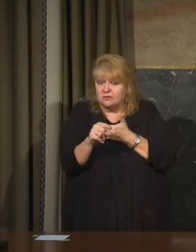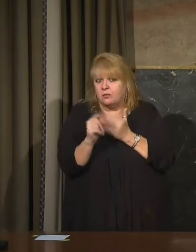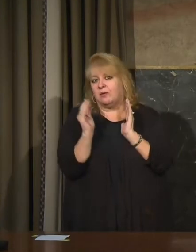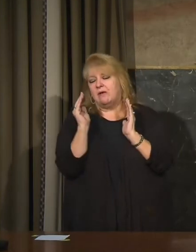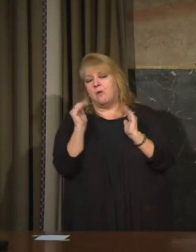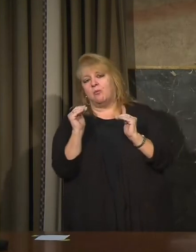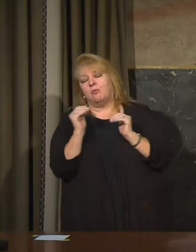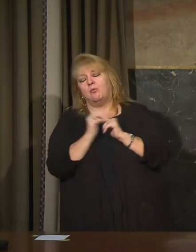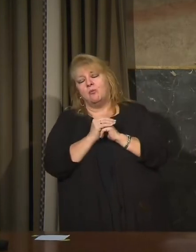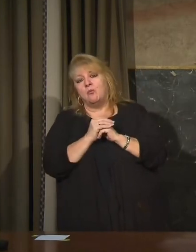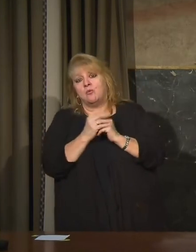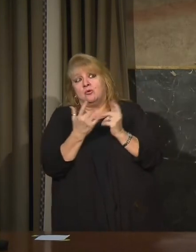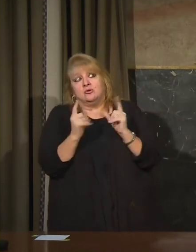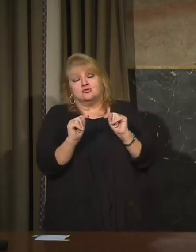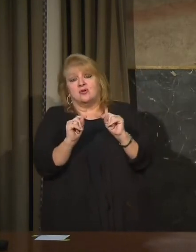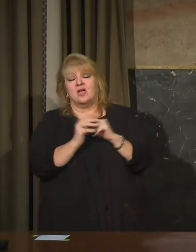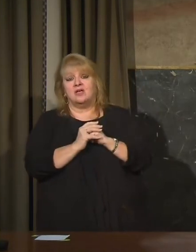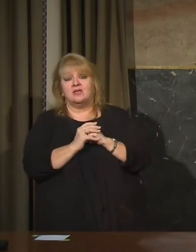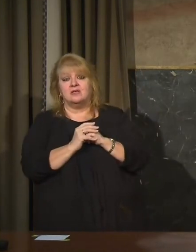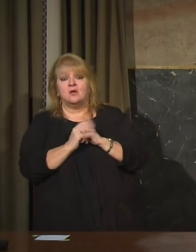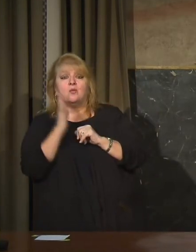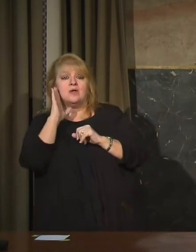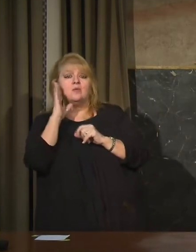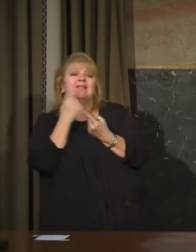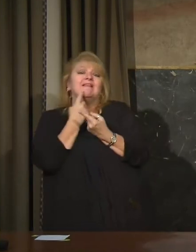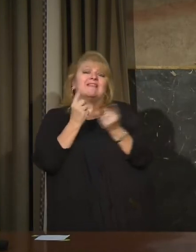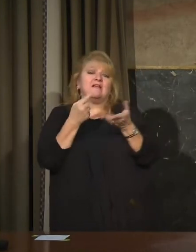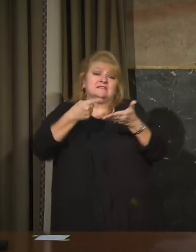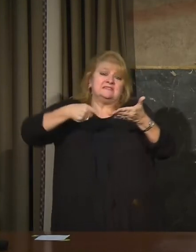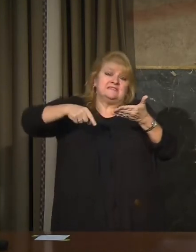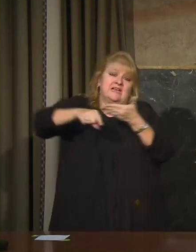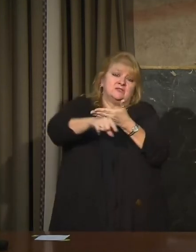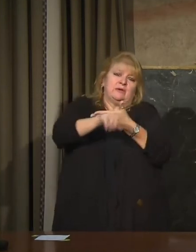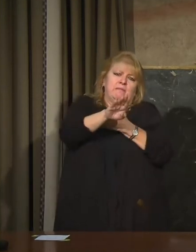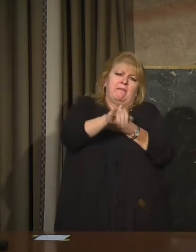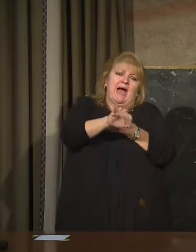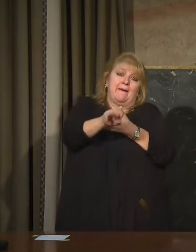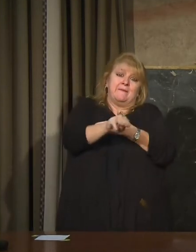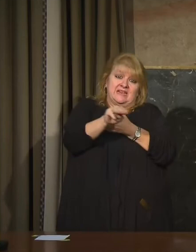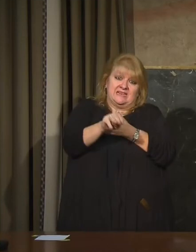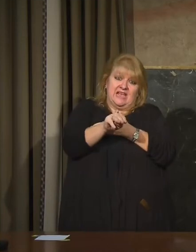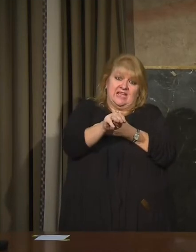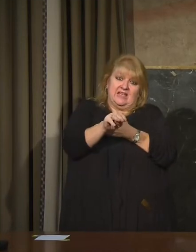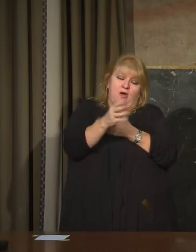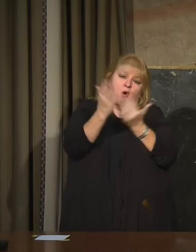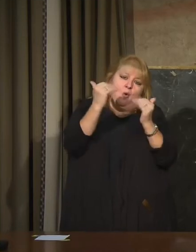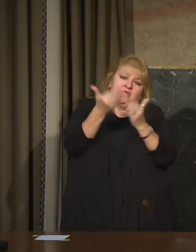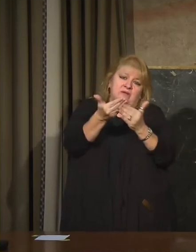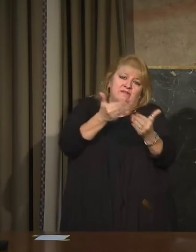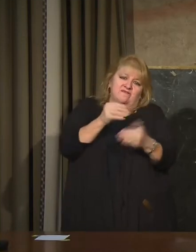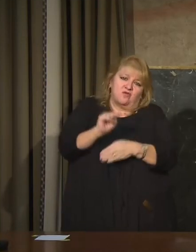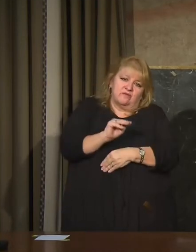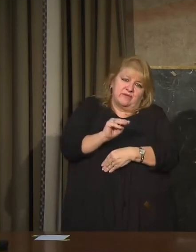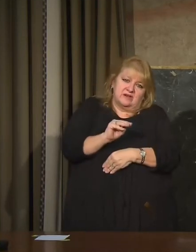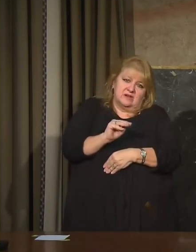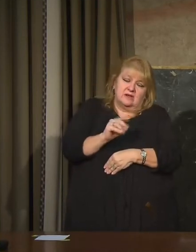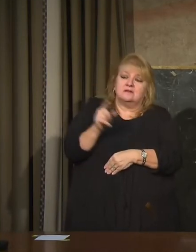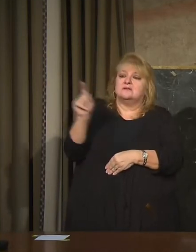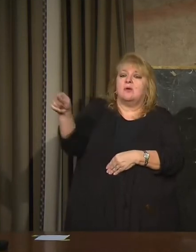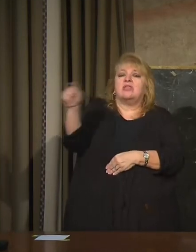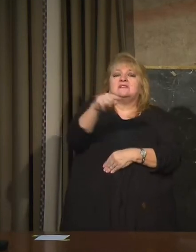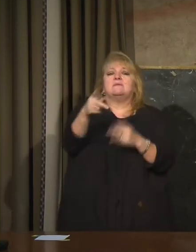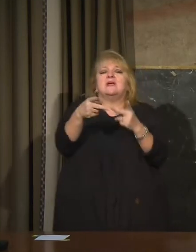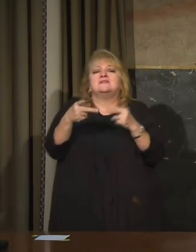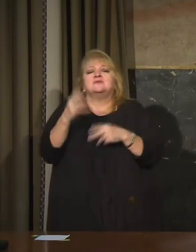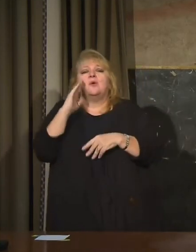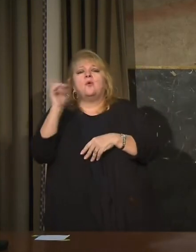will make the announcement no later than Monday of next week, and hopefully sooner than that, so people will know